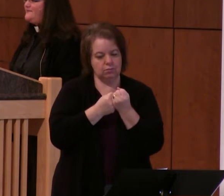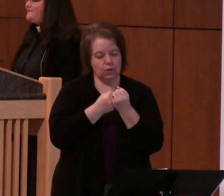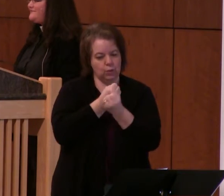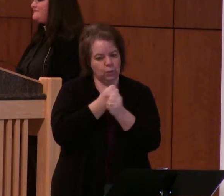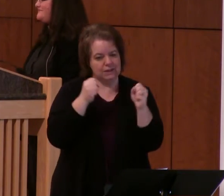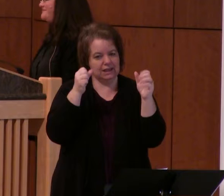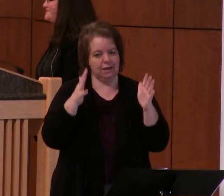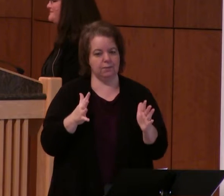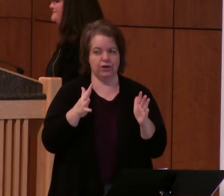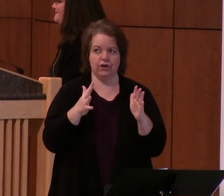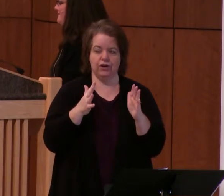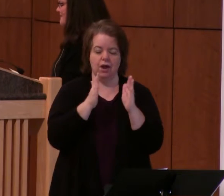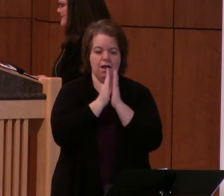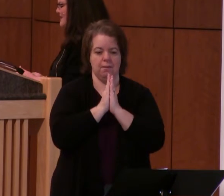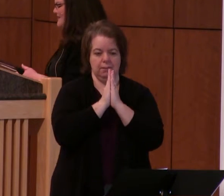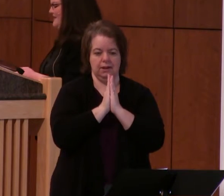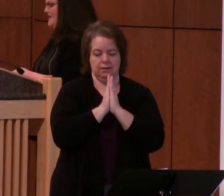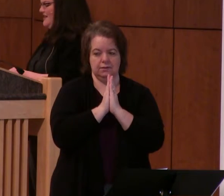Amen.